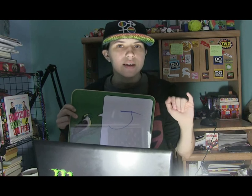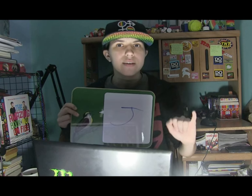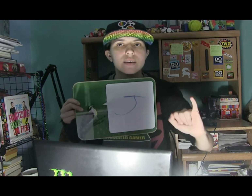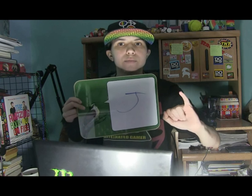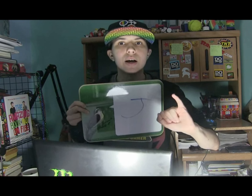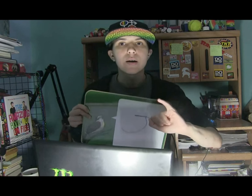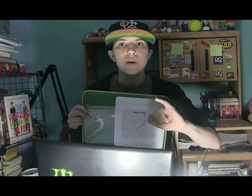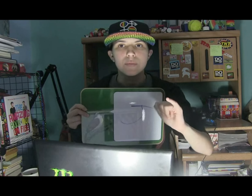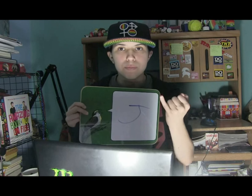palm